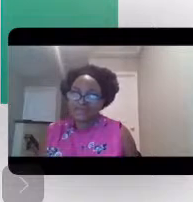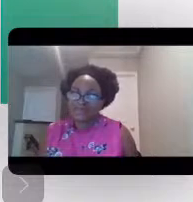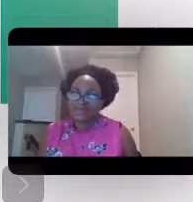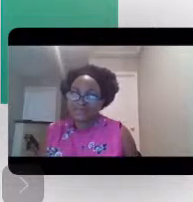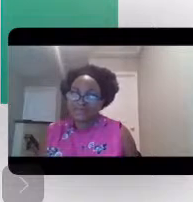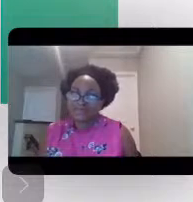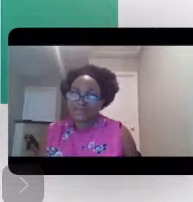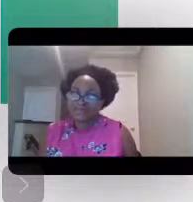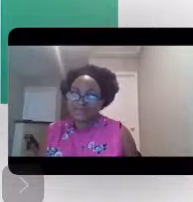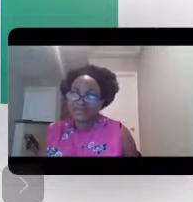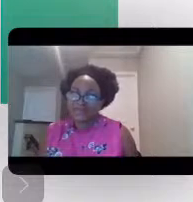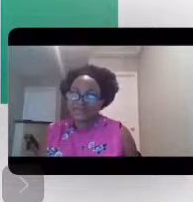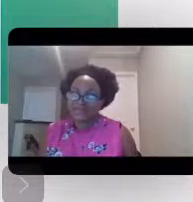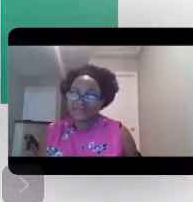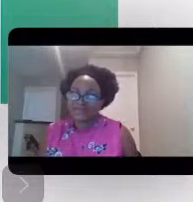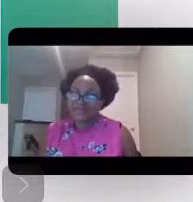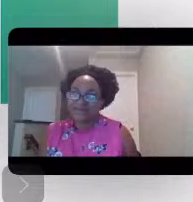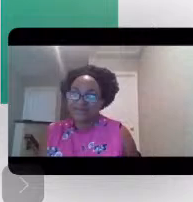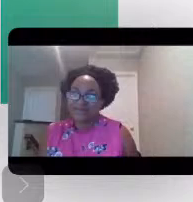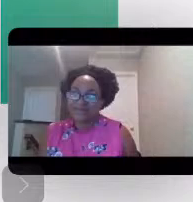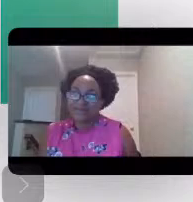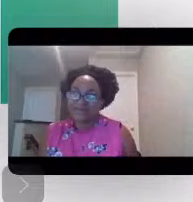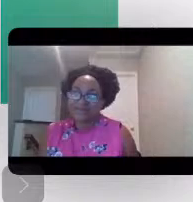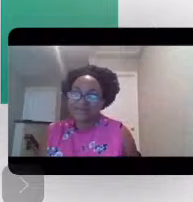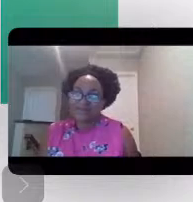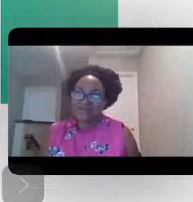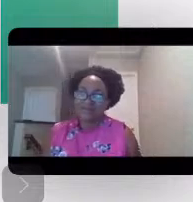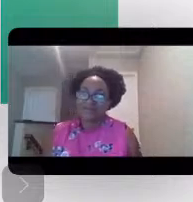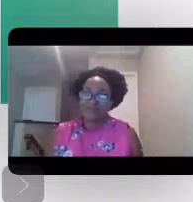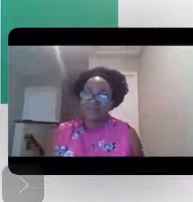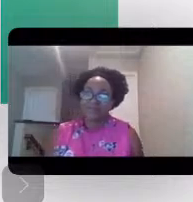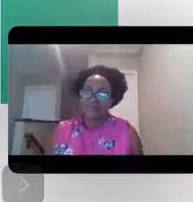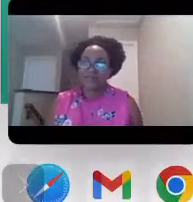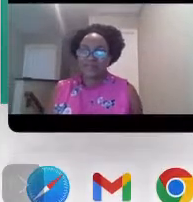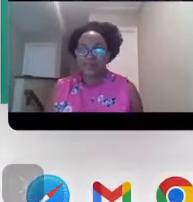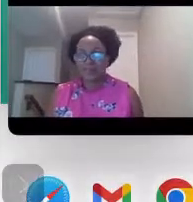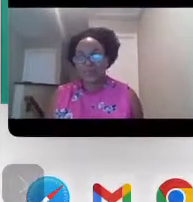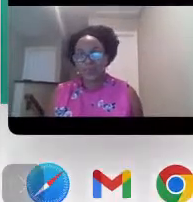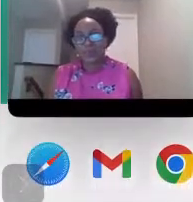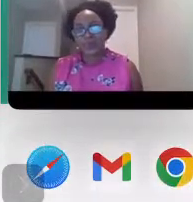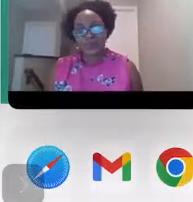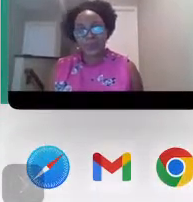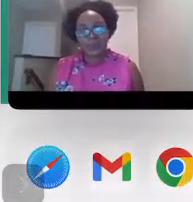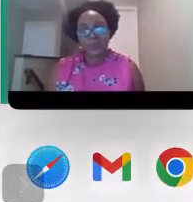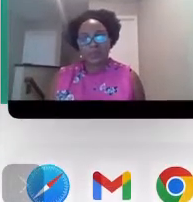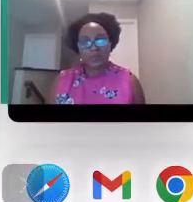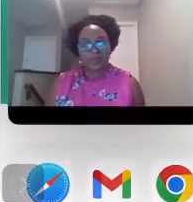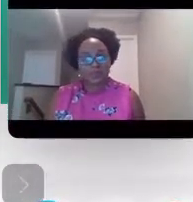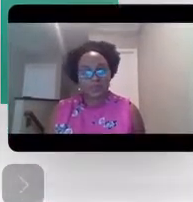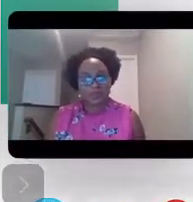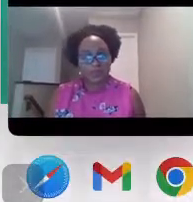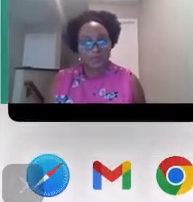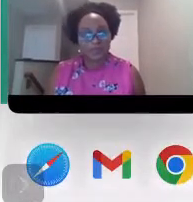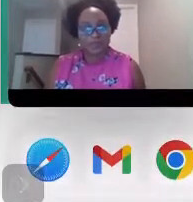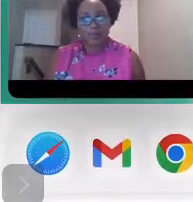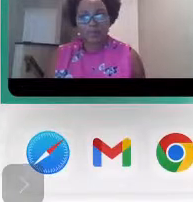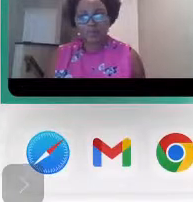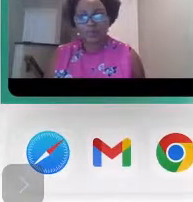sharing my screen now so I can see everybody. It's kind of weirding me out that I can. Oh no, how do I even do